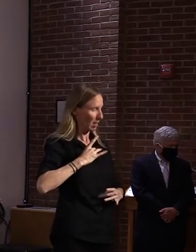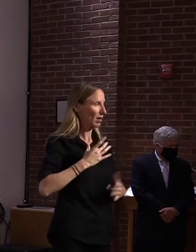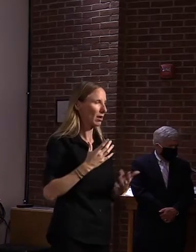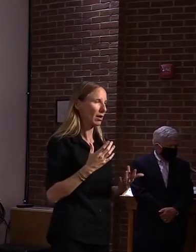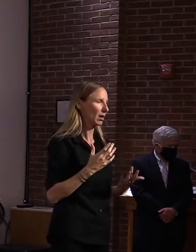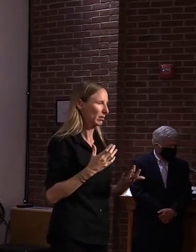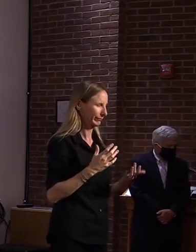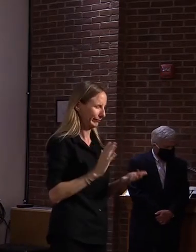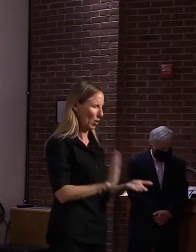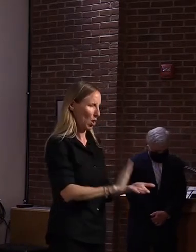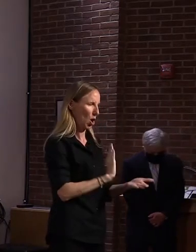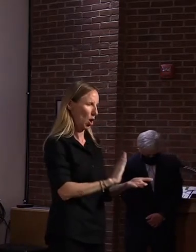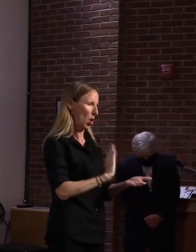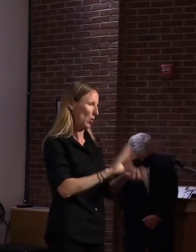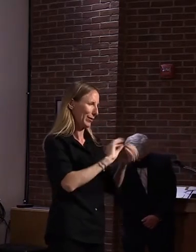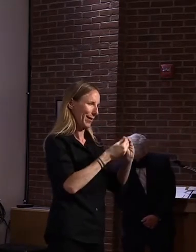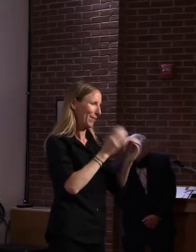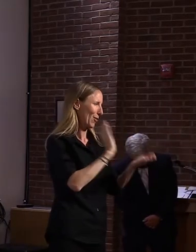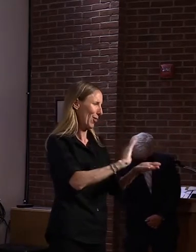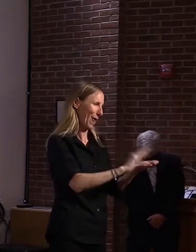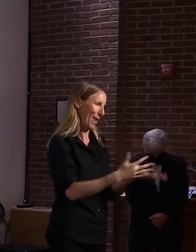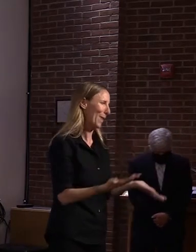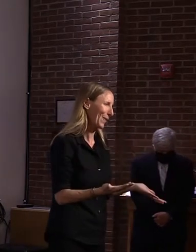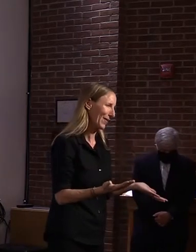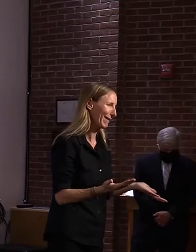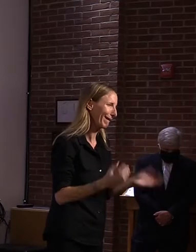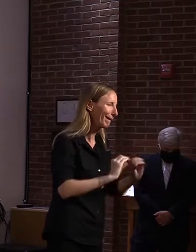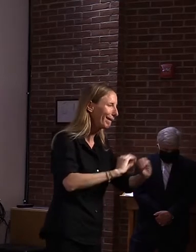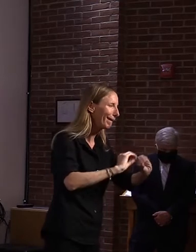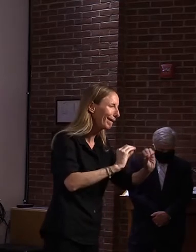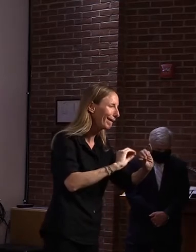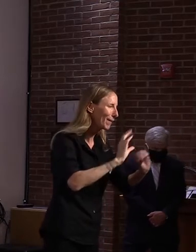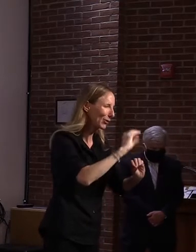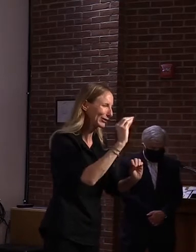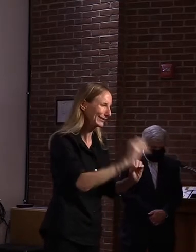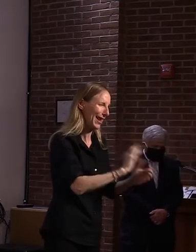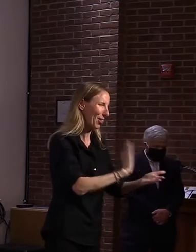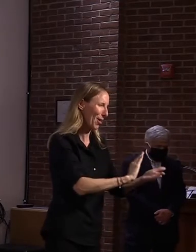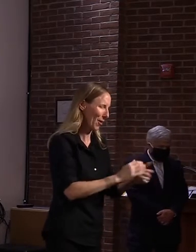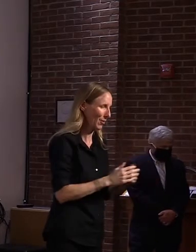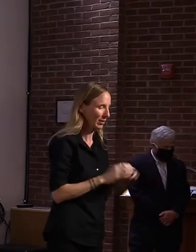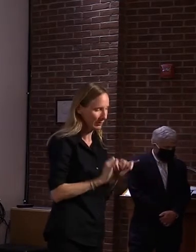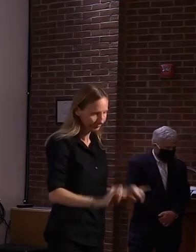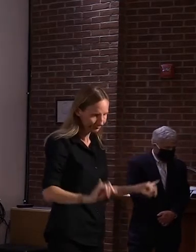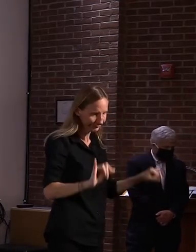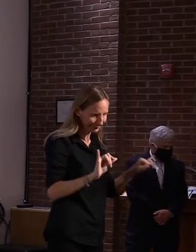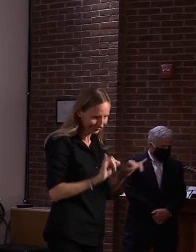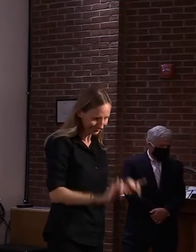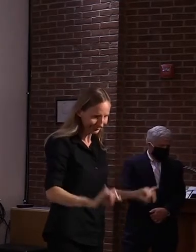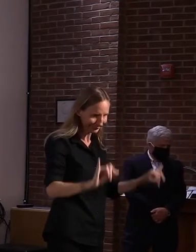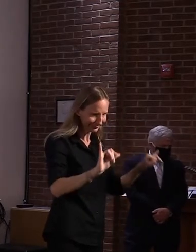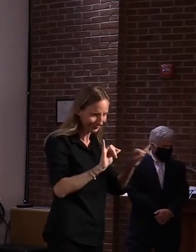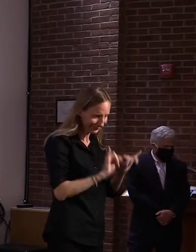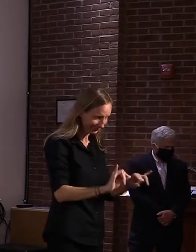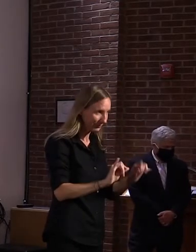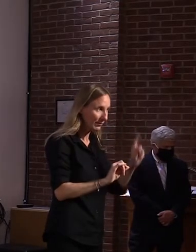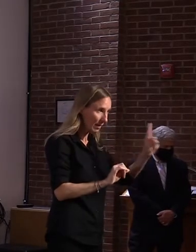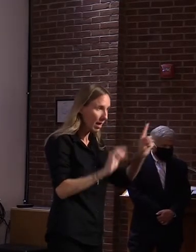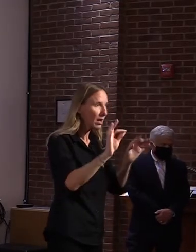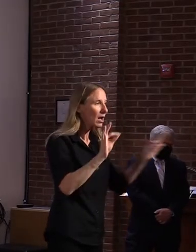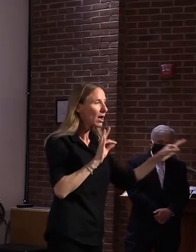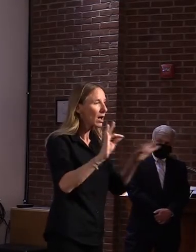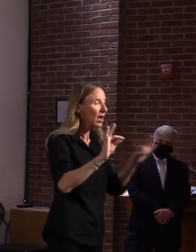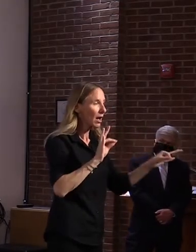low single digit percents, quite consistently. Just to put that in